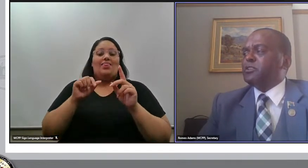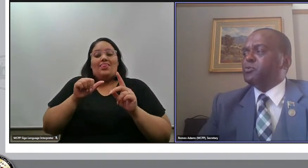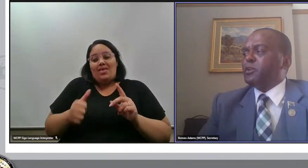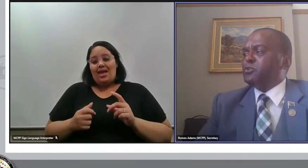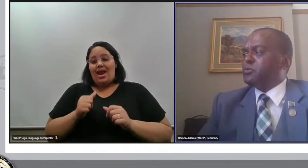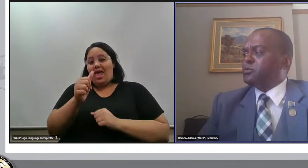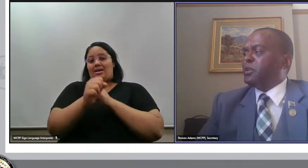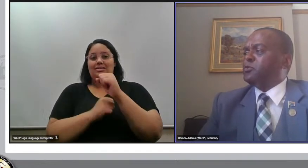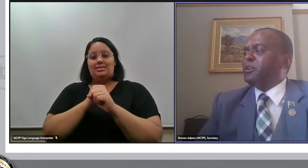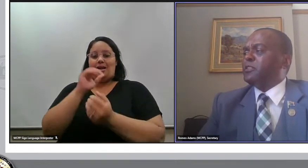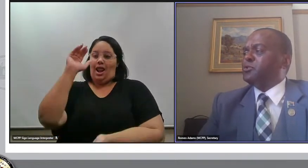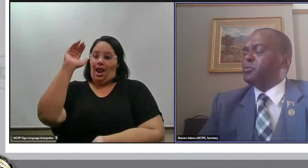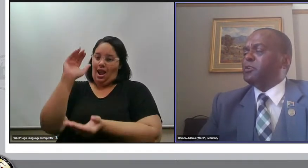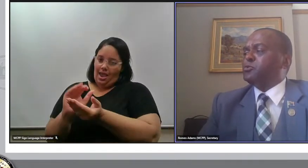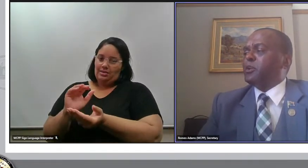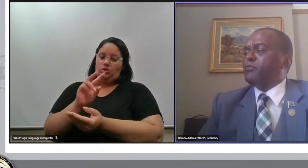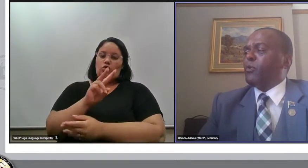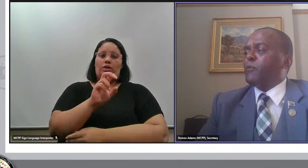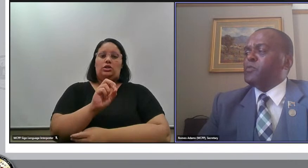year,